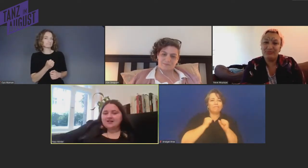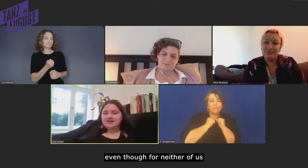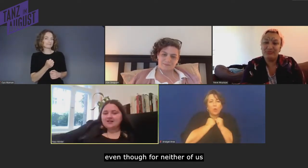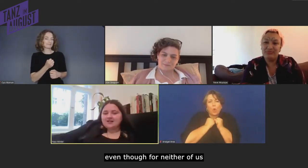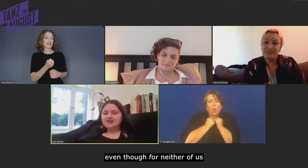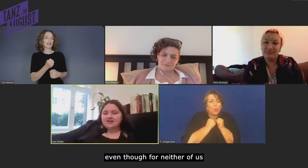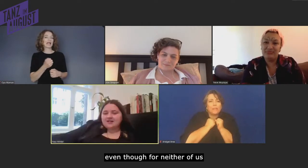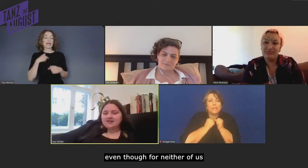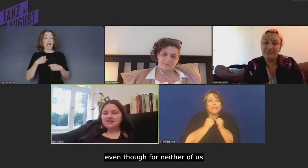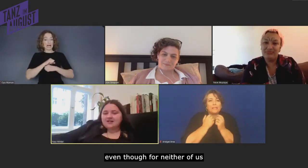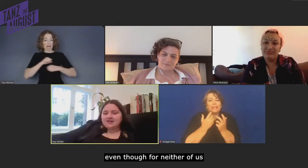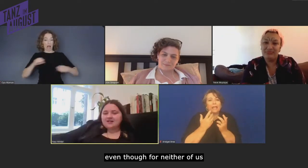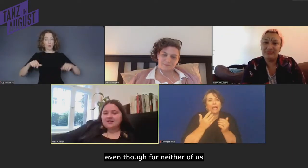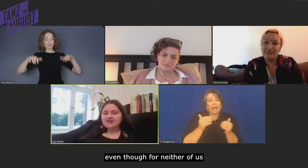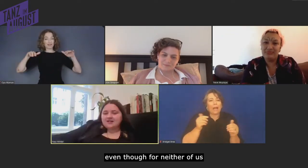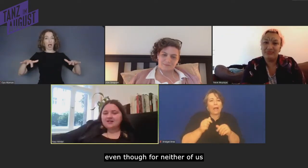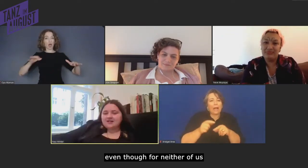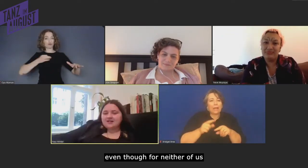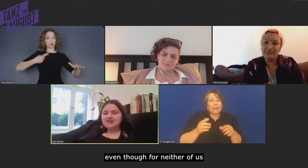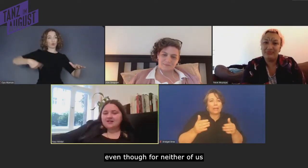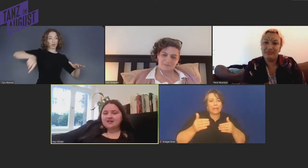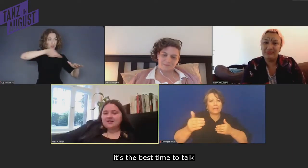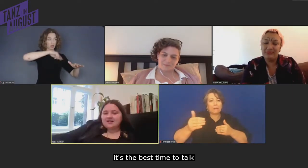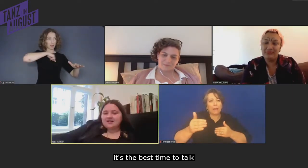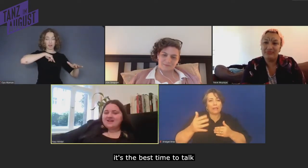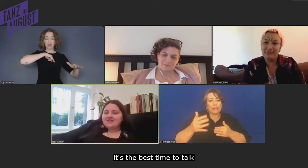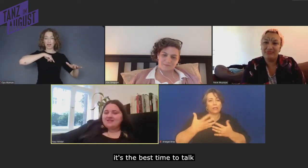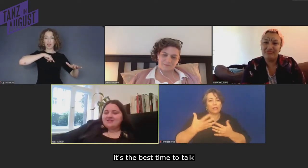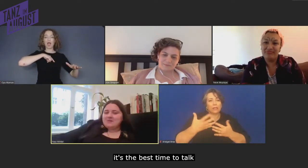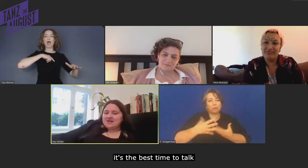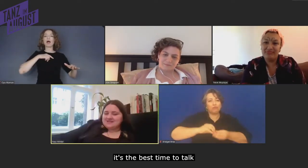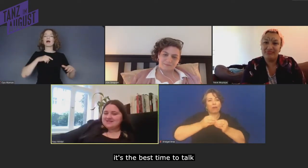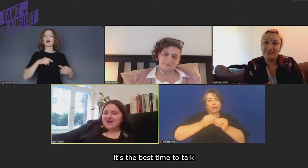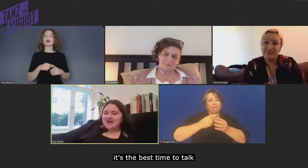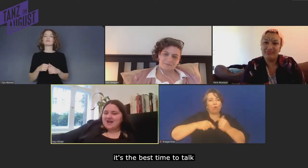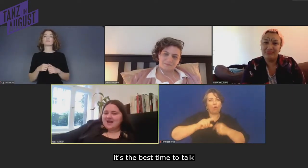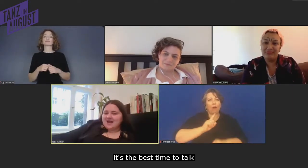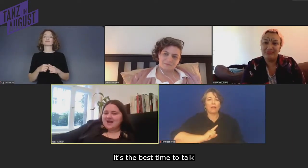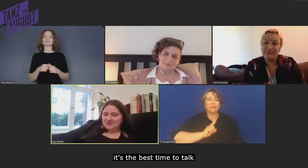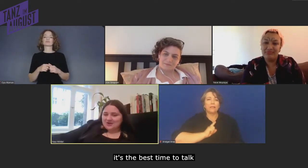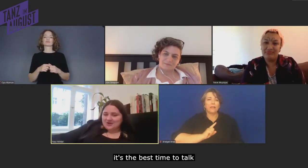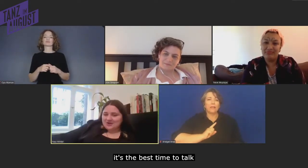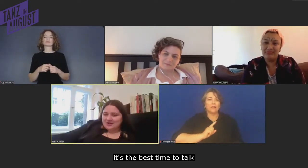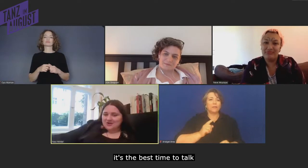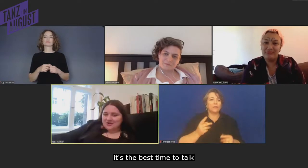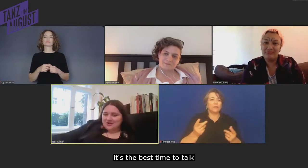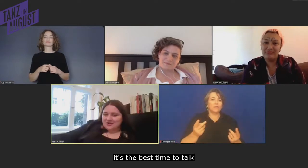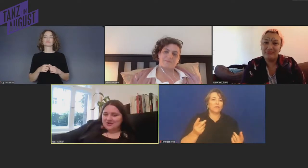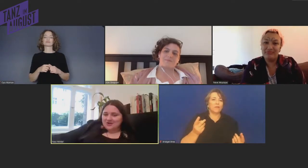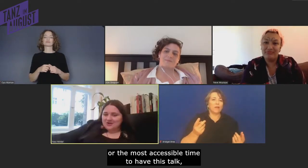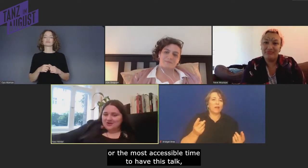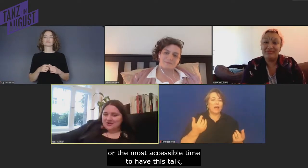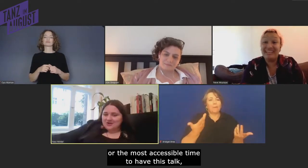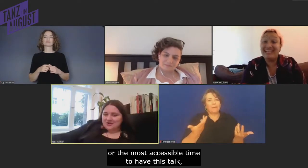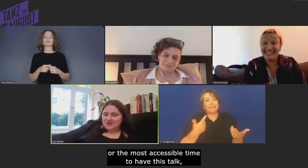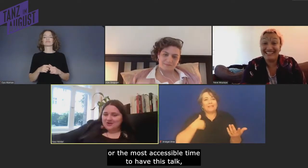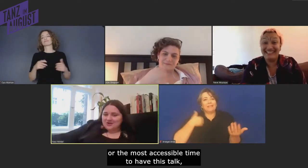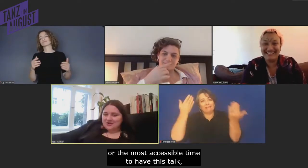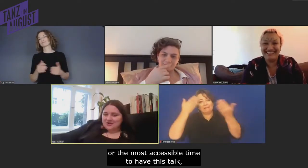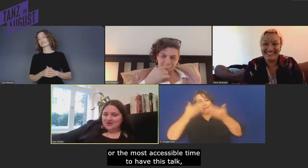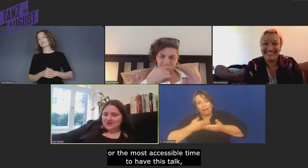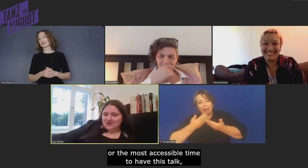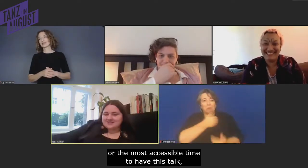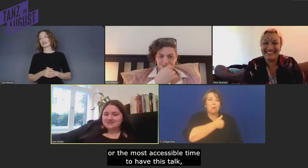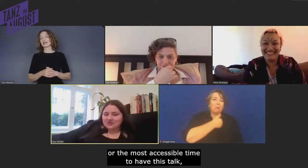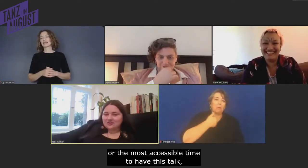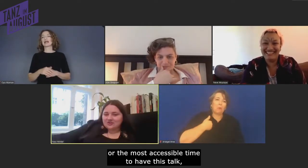even though for neither of us it's the best time to talk or the most accessible time